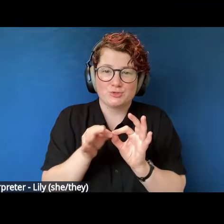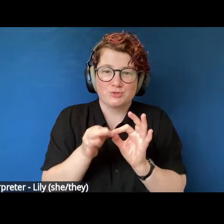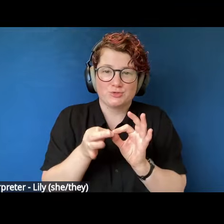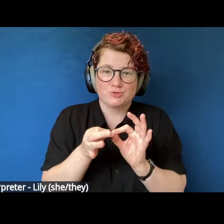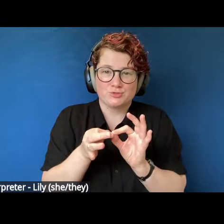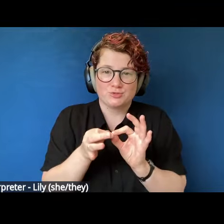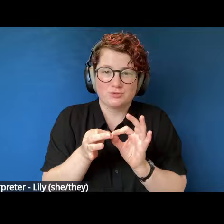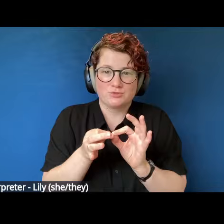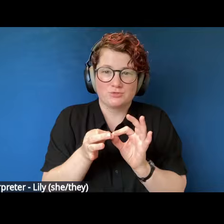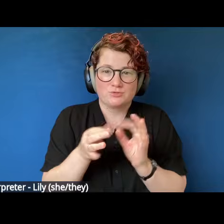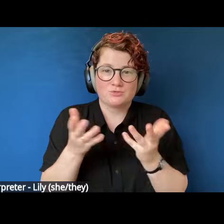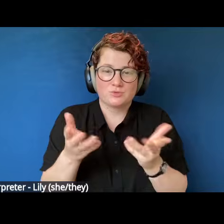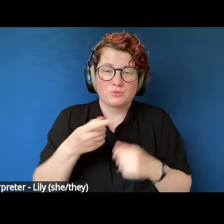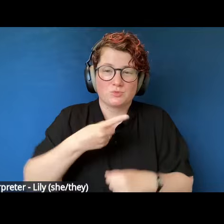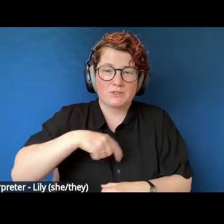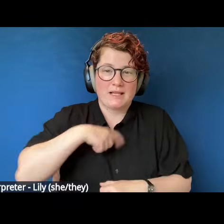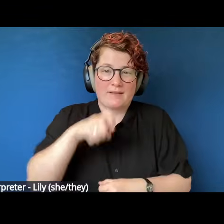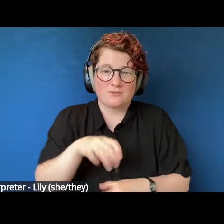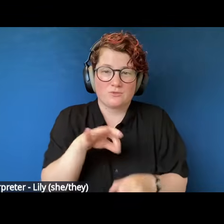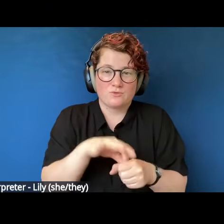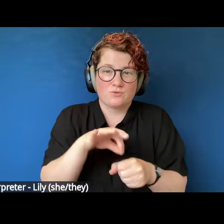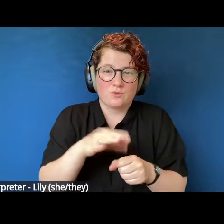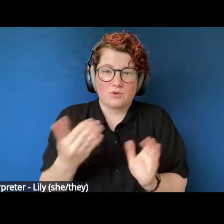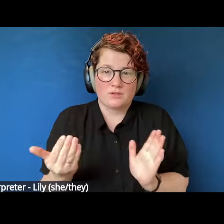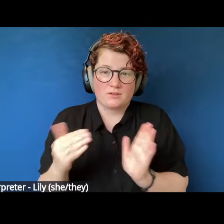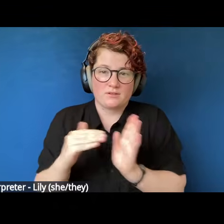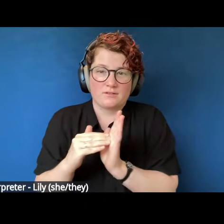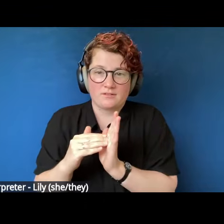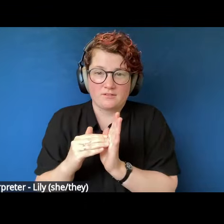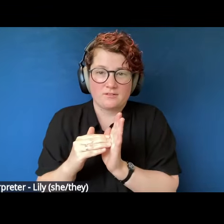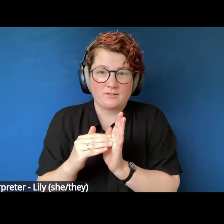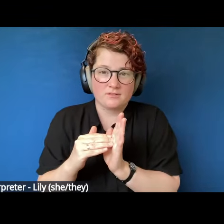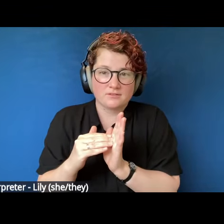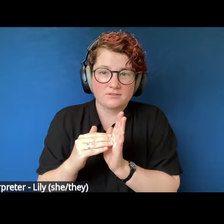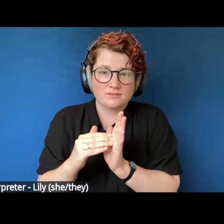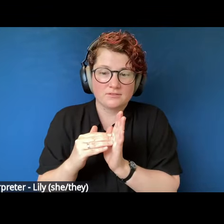to re-vote the chairs of the two,